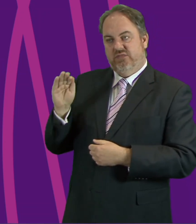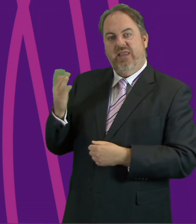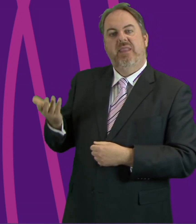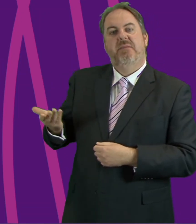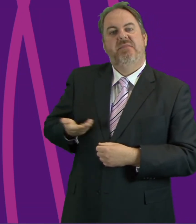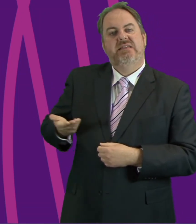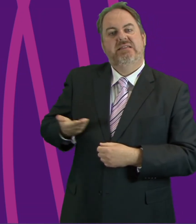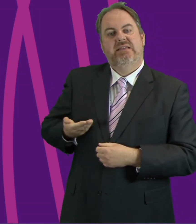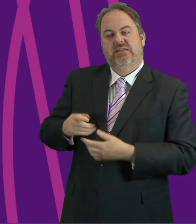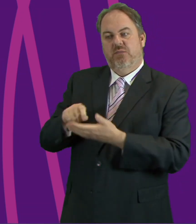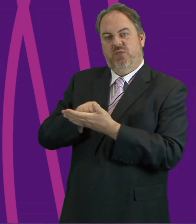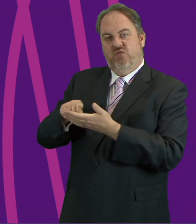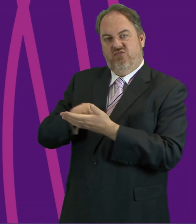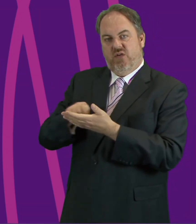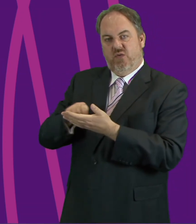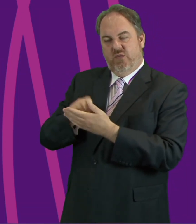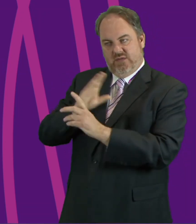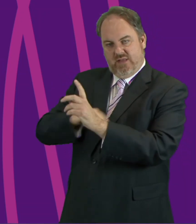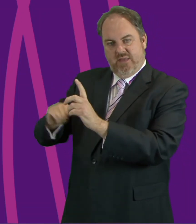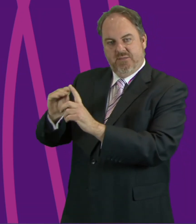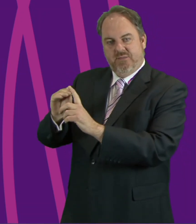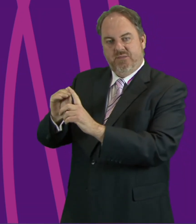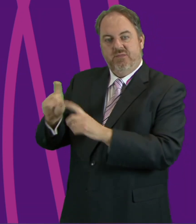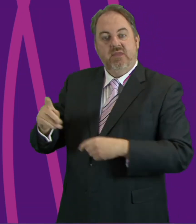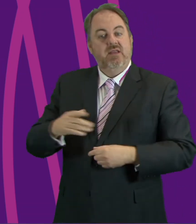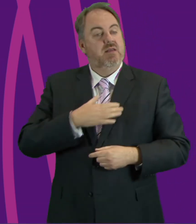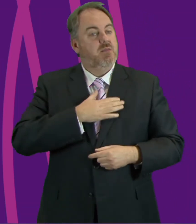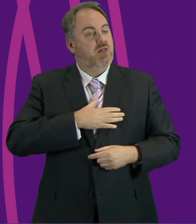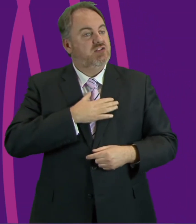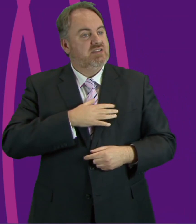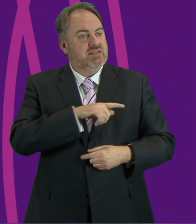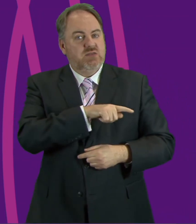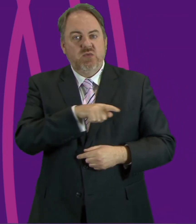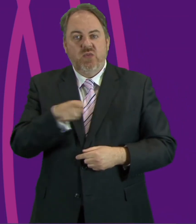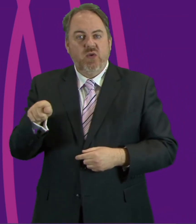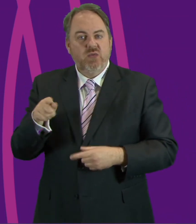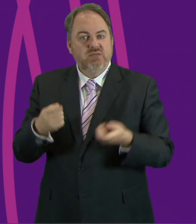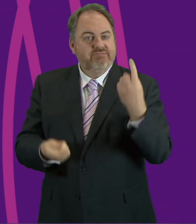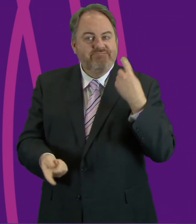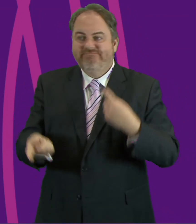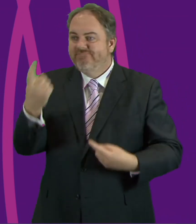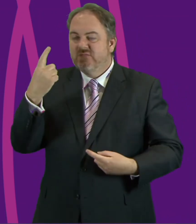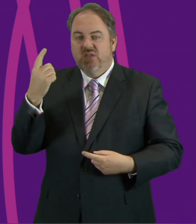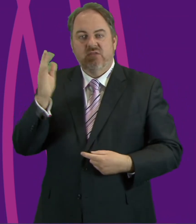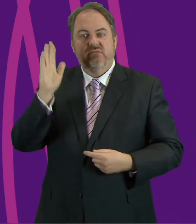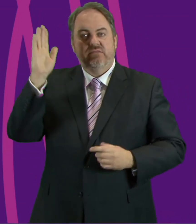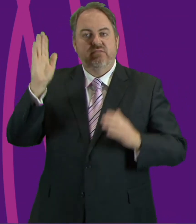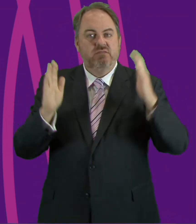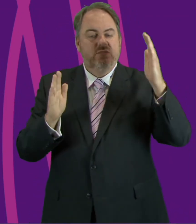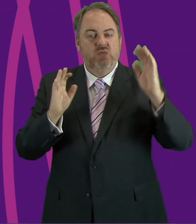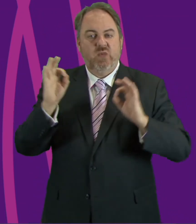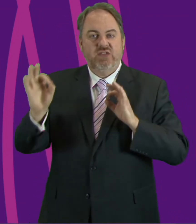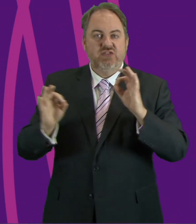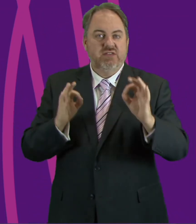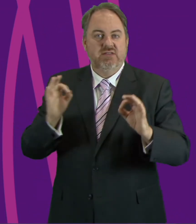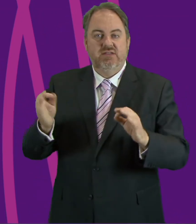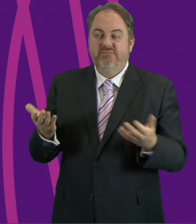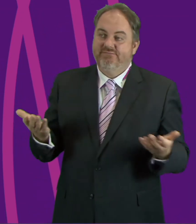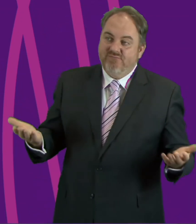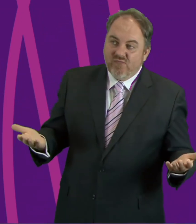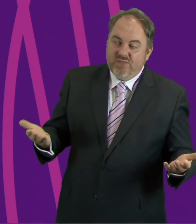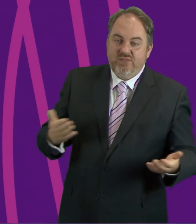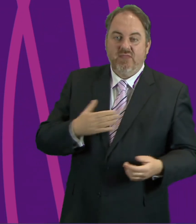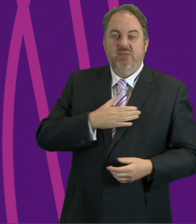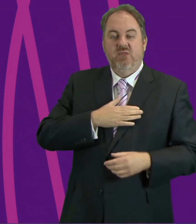Bureau. Can I say apologies to those that I wasn't able to call for questions? That would be Fulton McGregor,